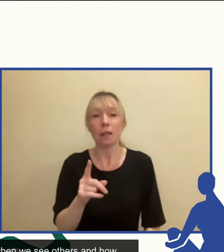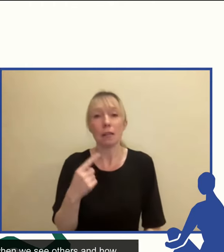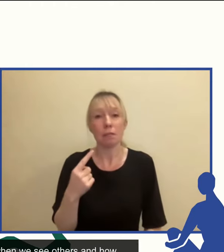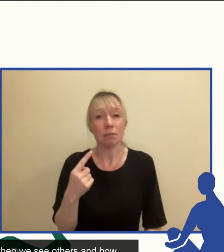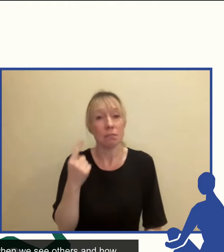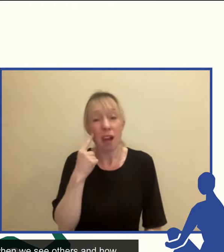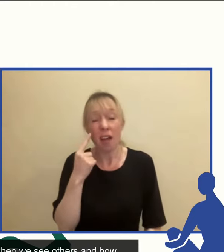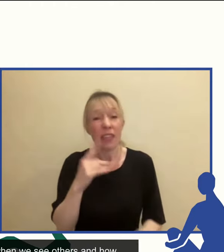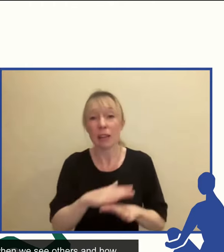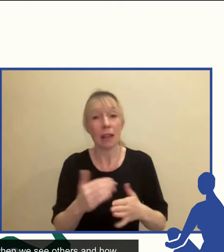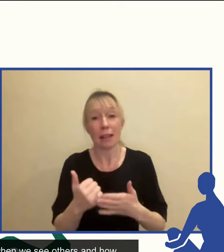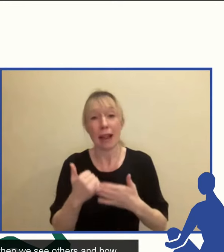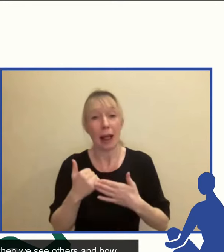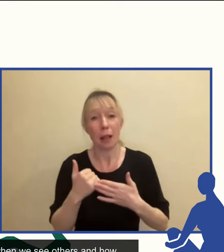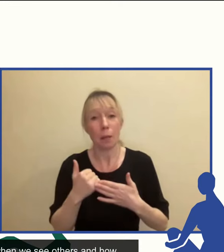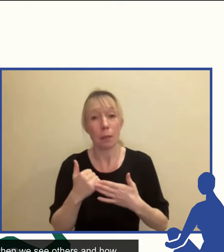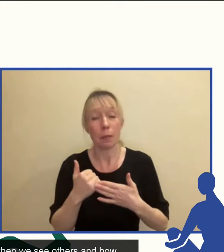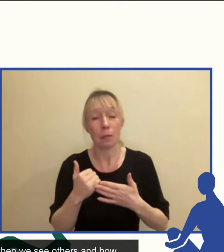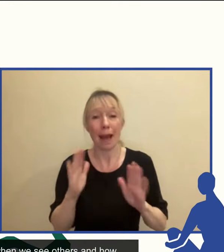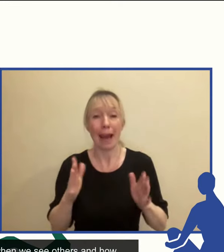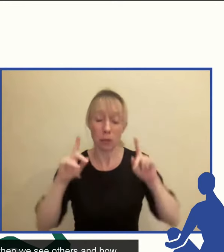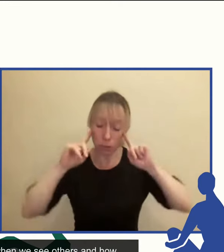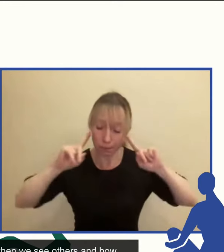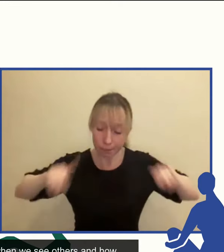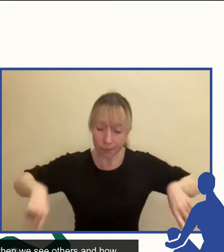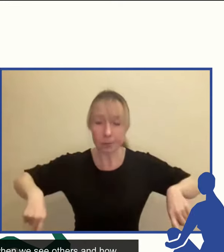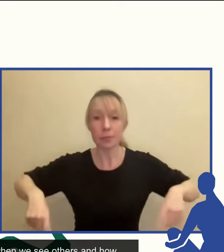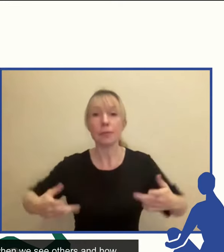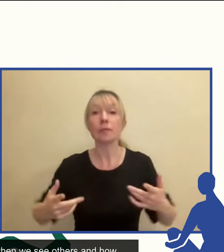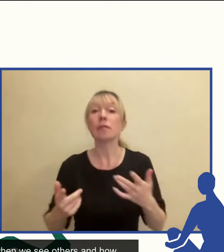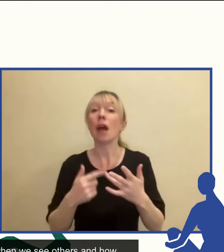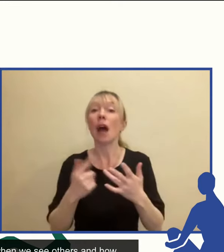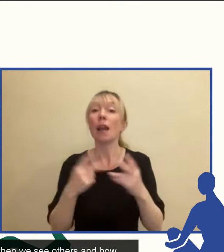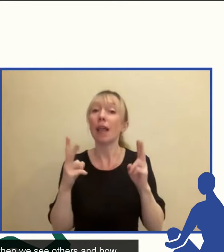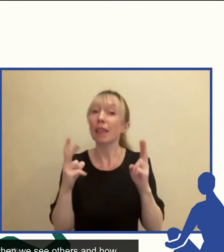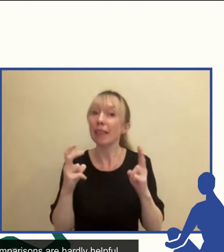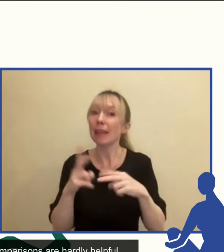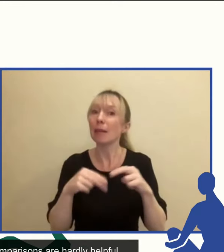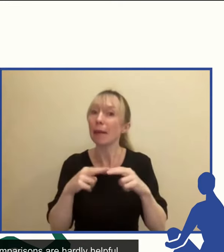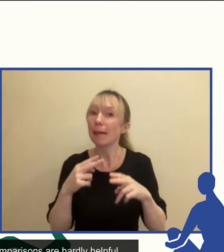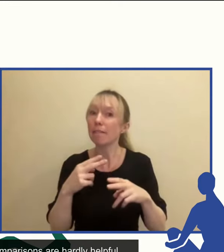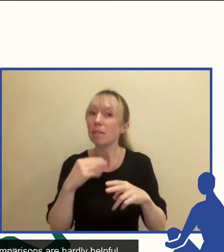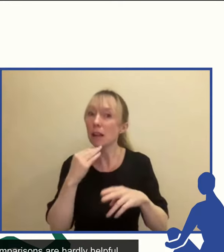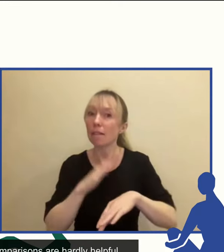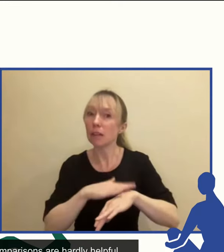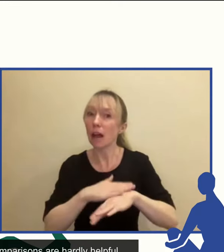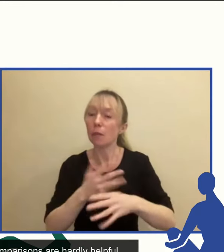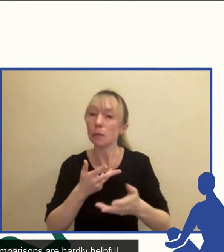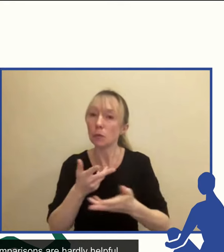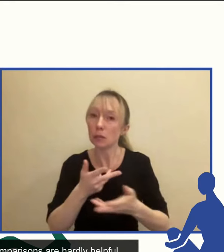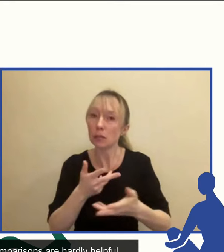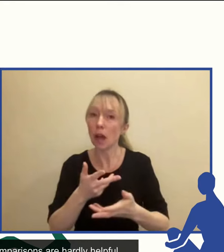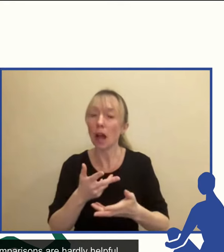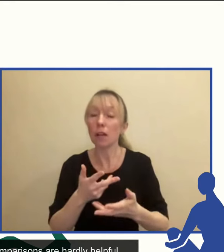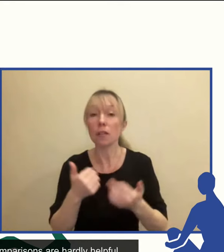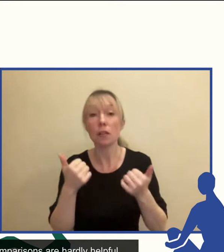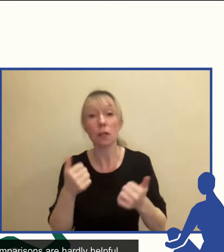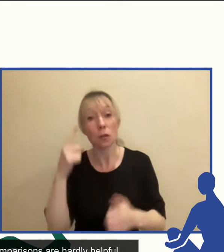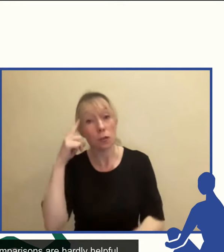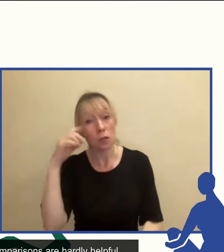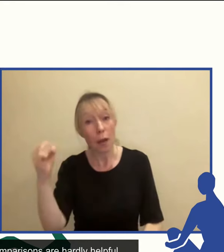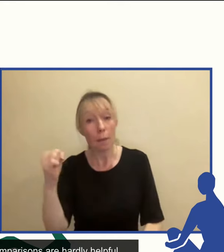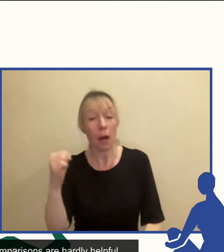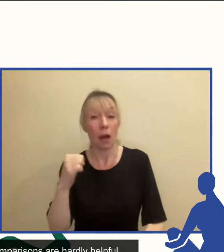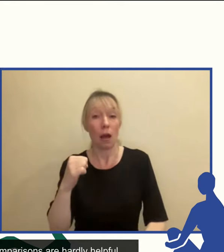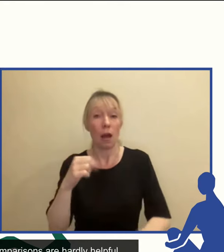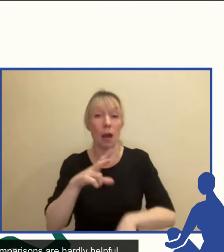ever helpful. And another theme that I'd like to talk about, if we get time, is that it's good to remember that doctors and